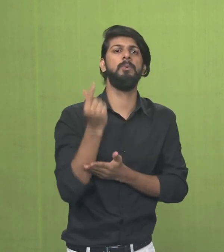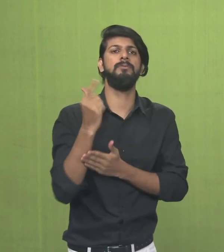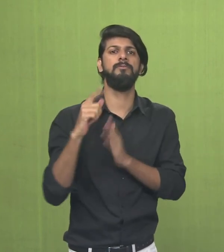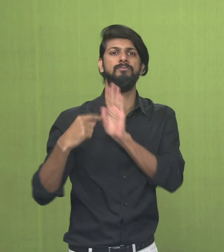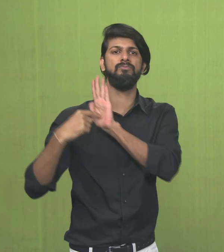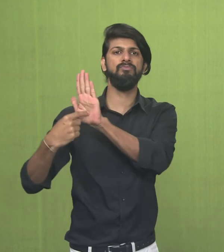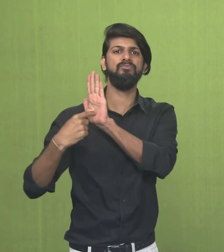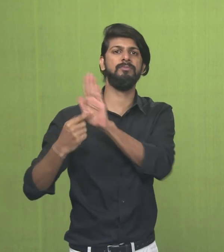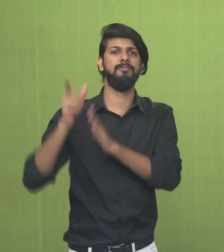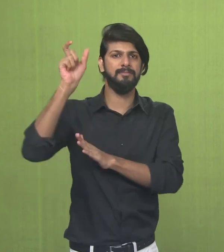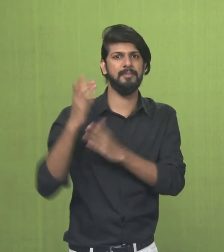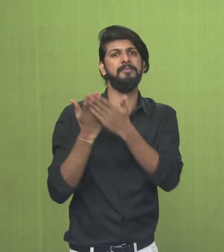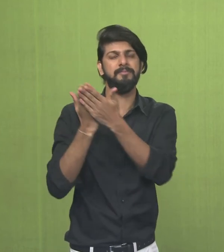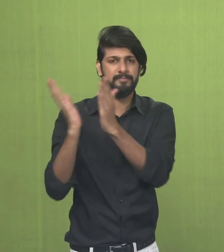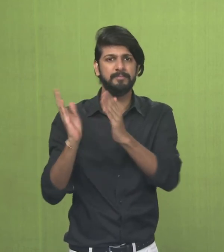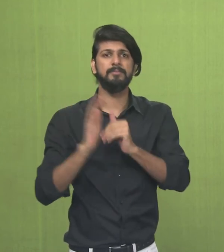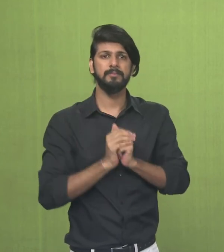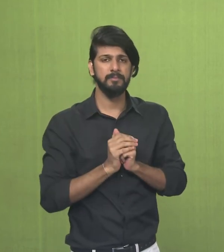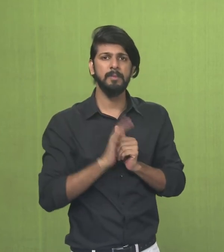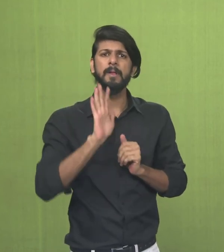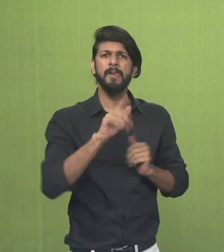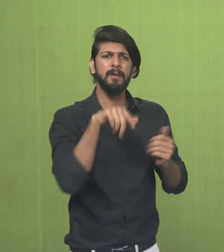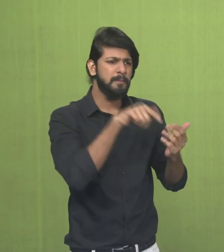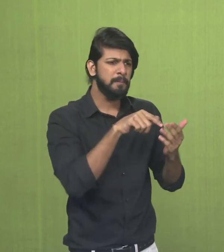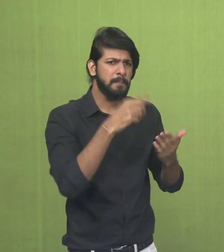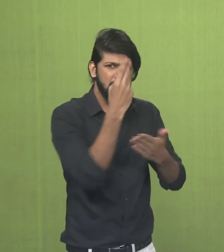And again, these were mementos for people back home in the UK.